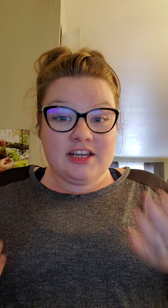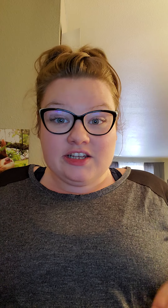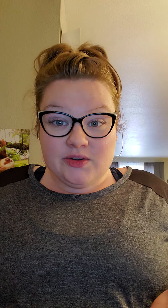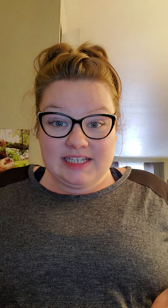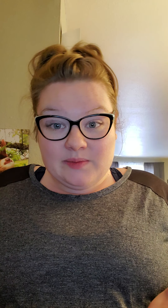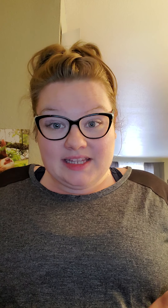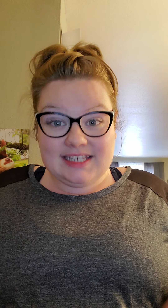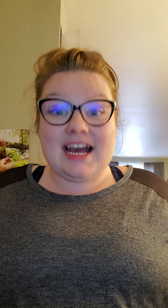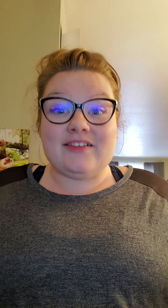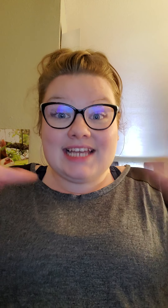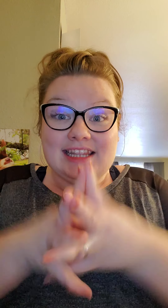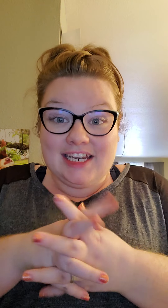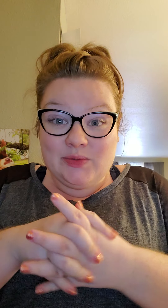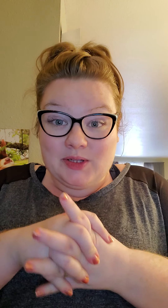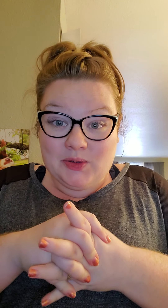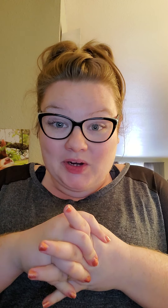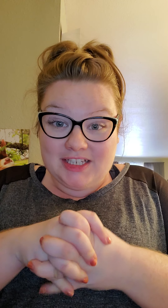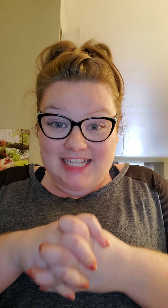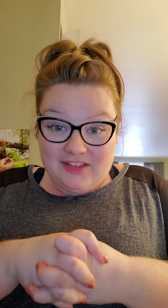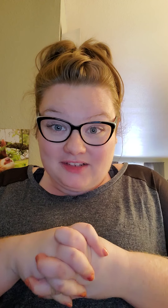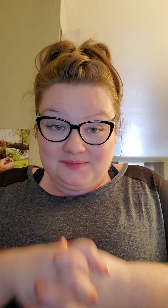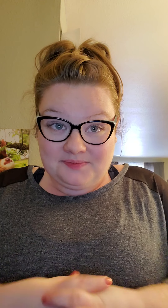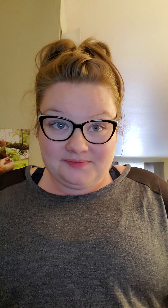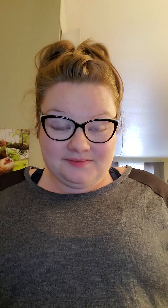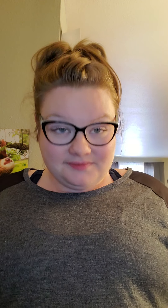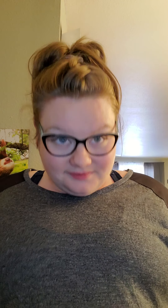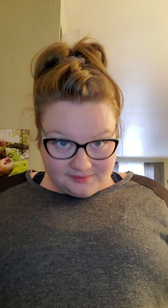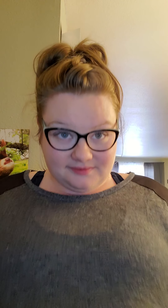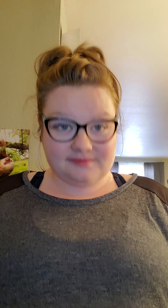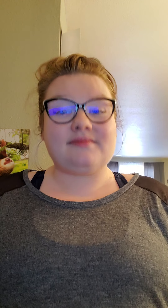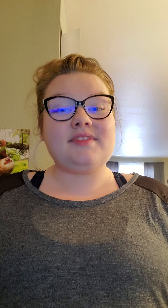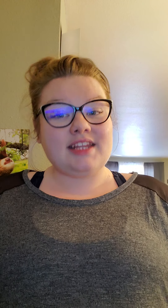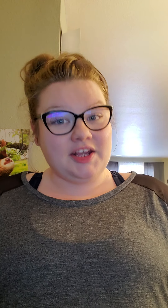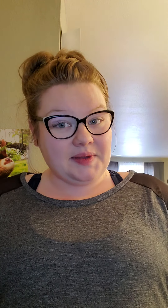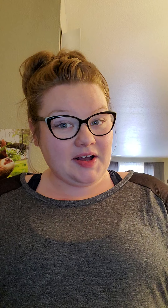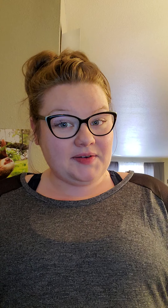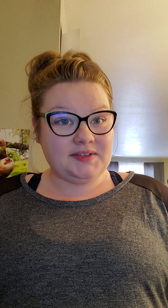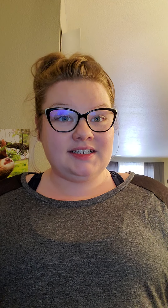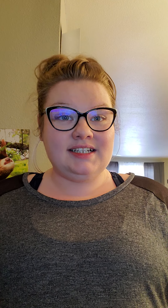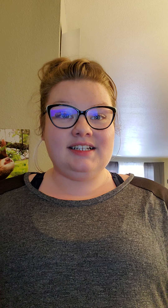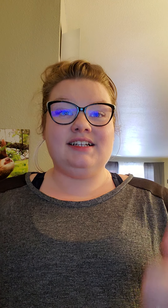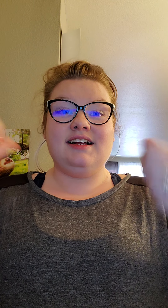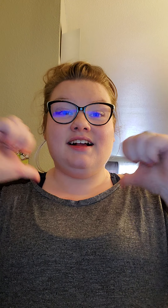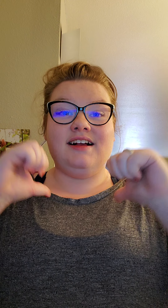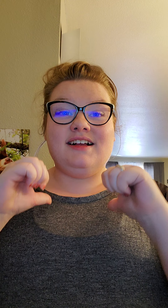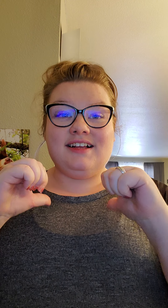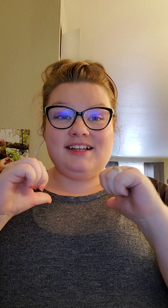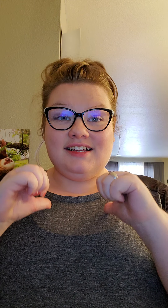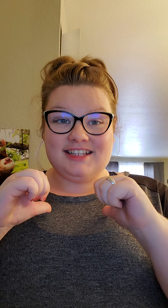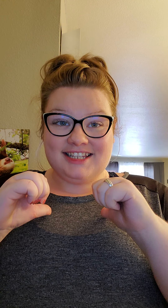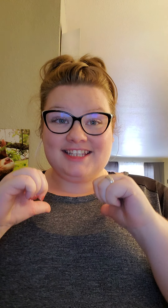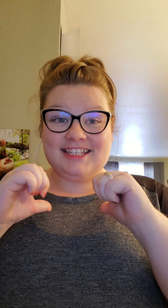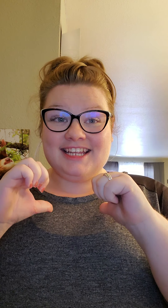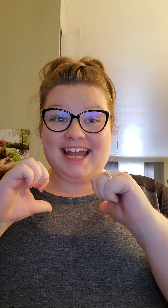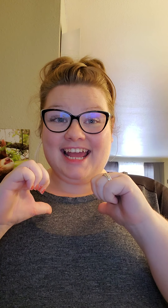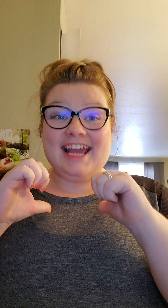you tell me the sounds, and then you put the word together. Here we go. Here S, A,